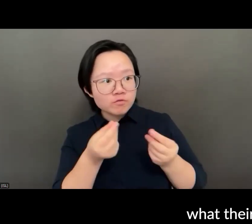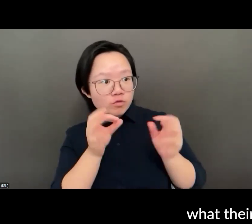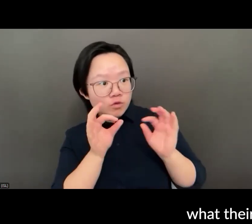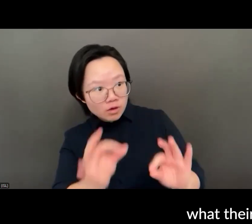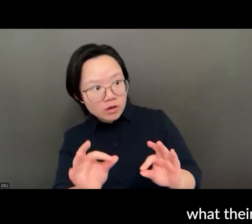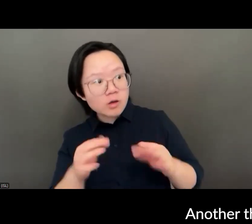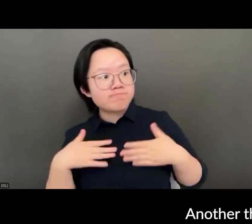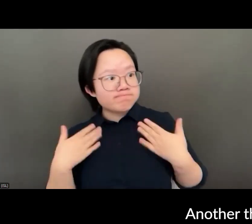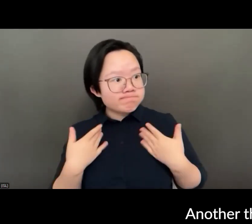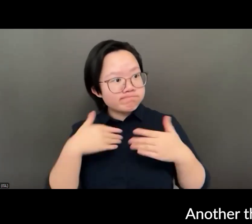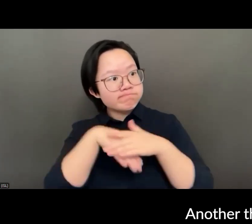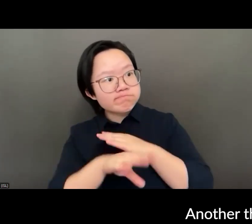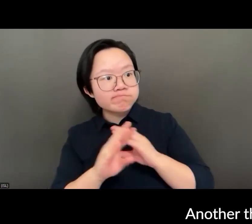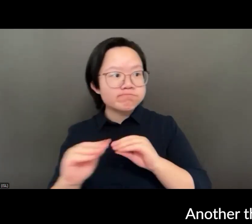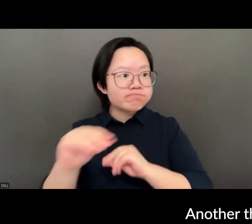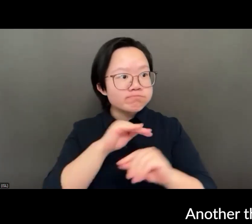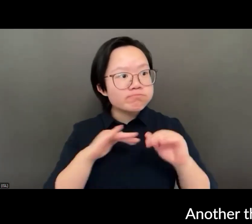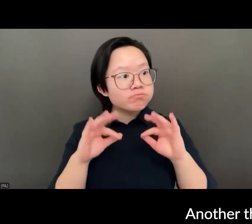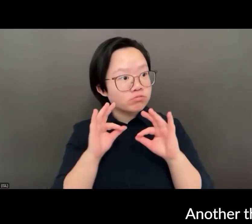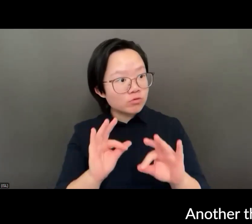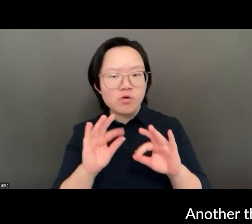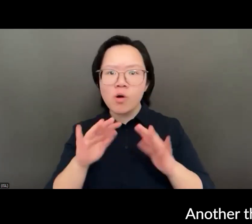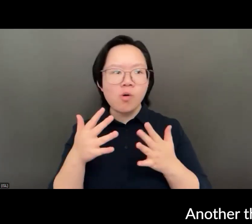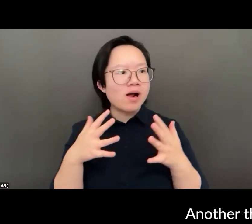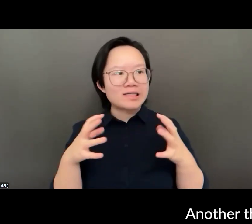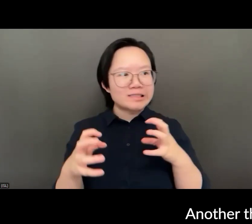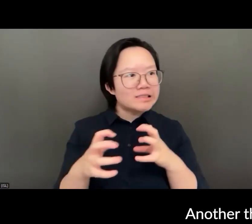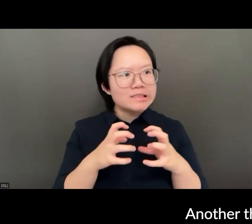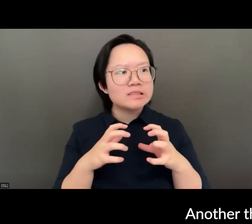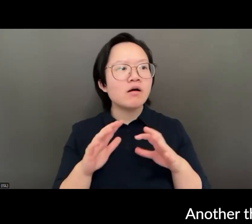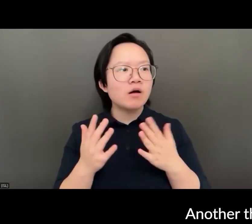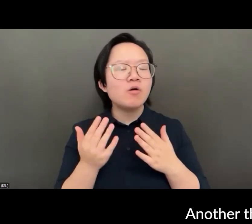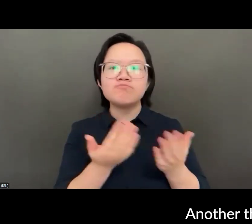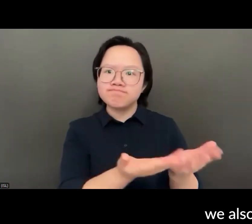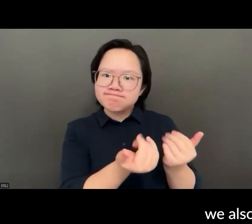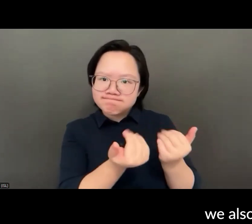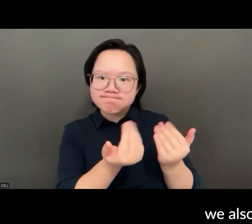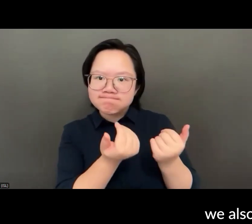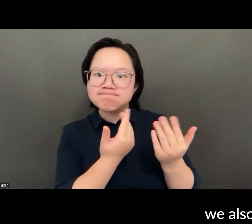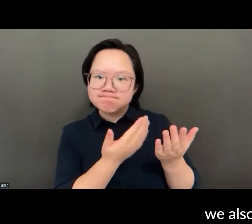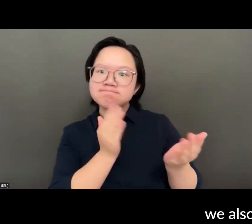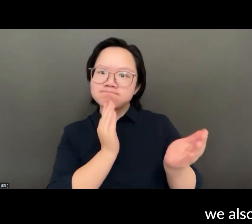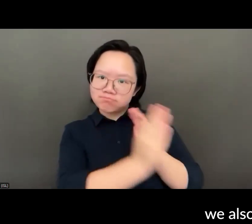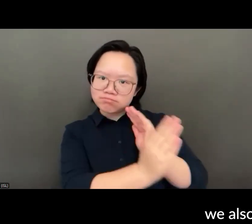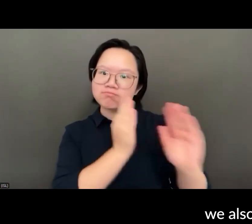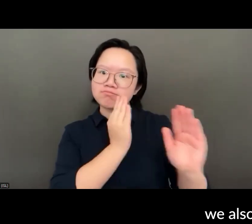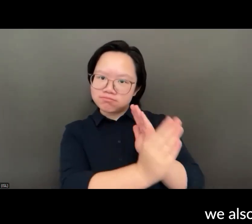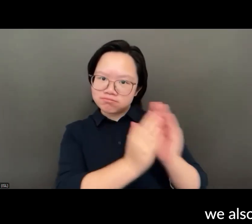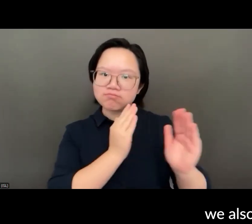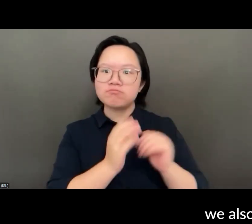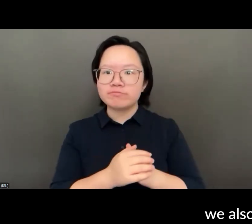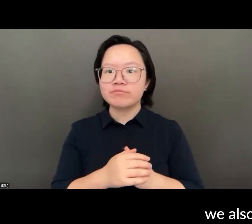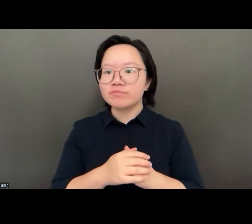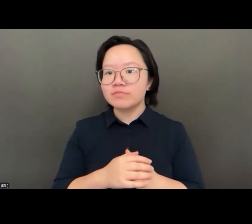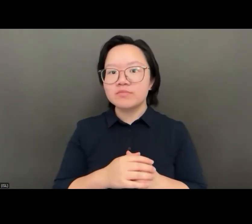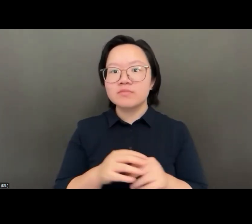not. Another thing, for children who have speech difficulties, we also use the sign language options